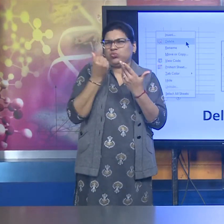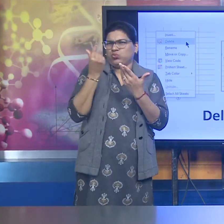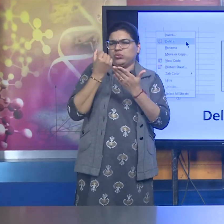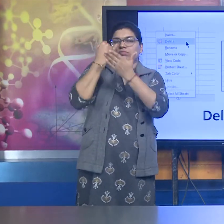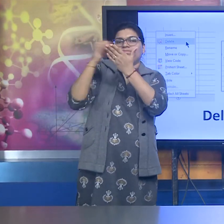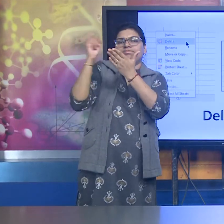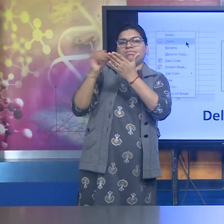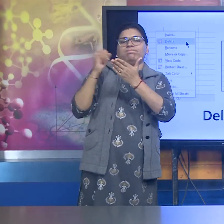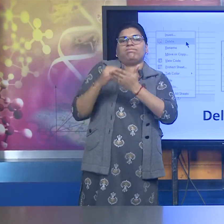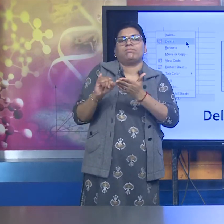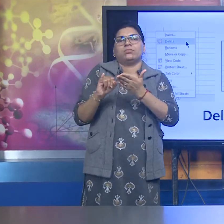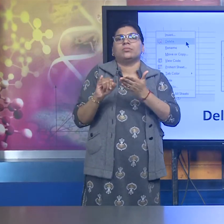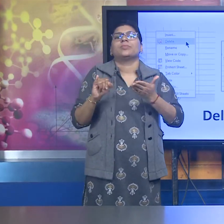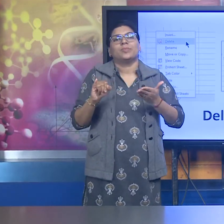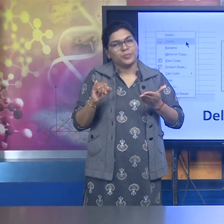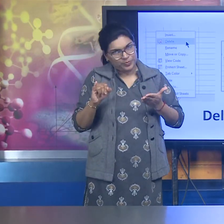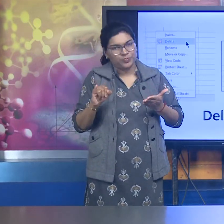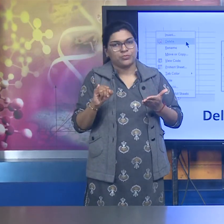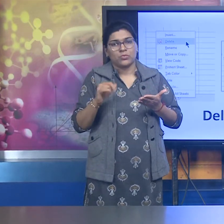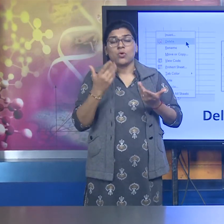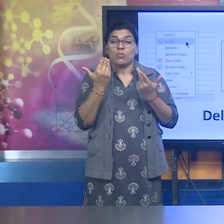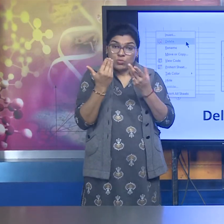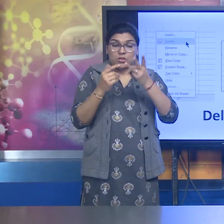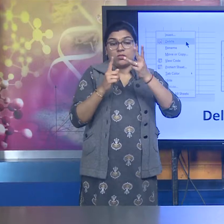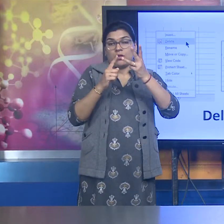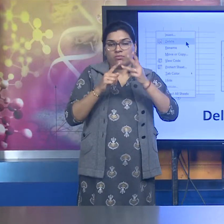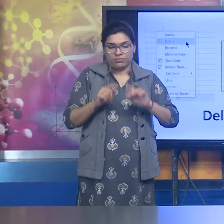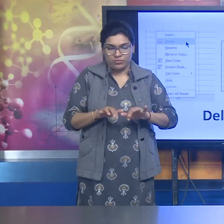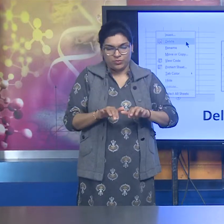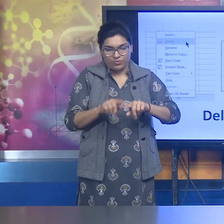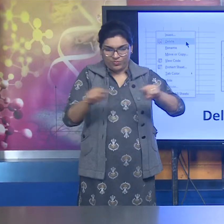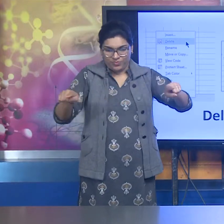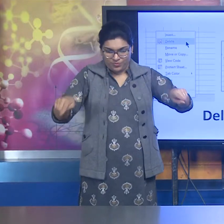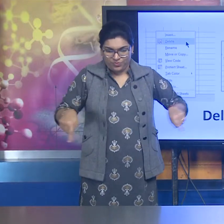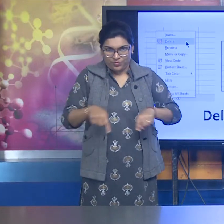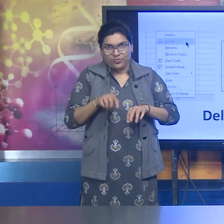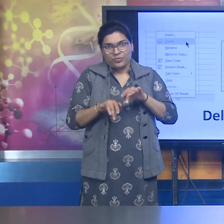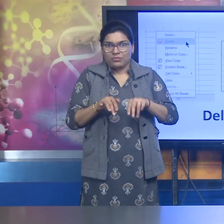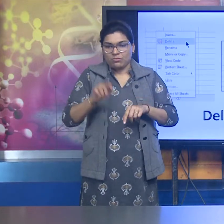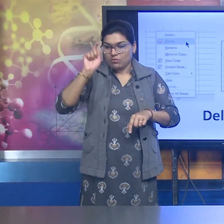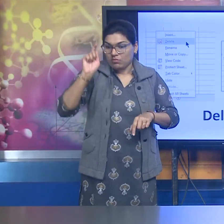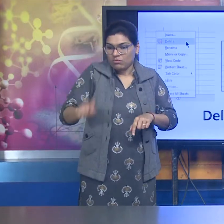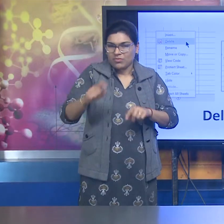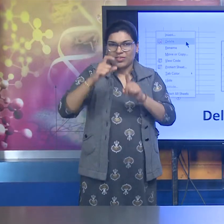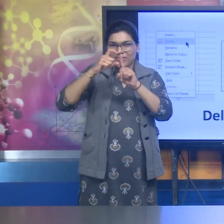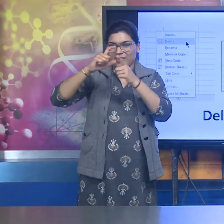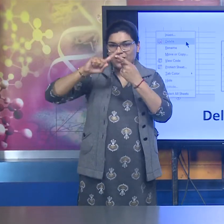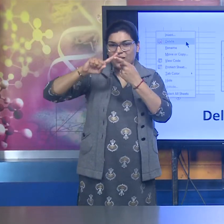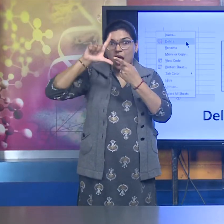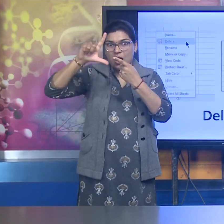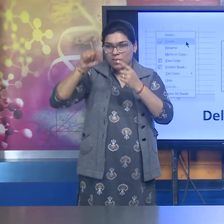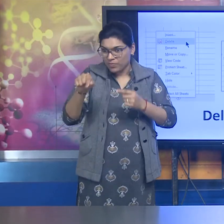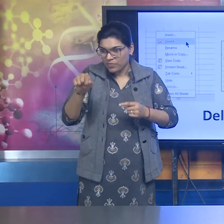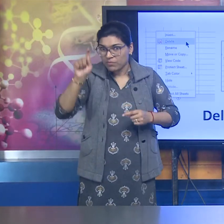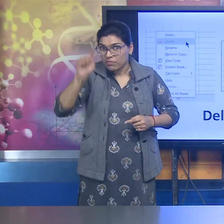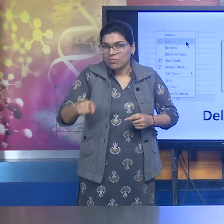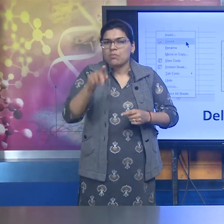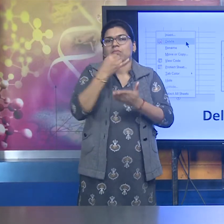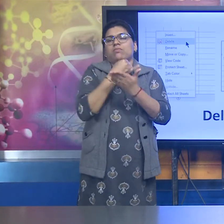to there. You find some useless things, you can also delete that. For example, from